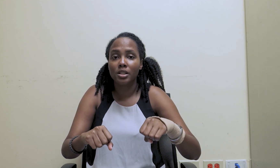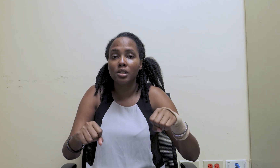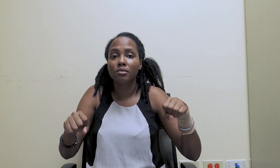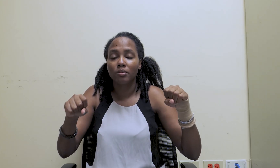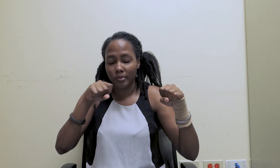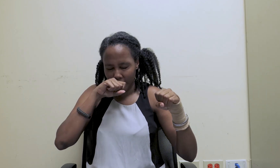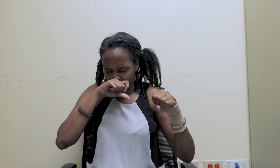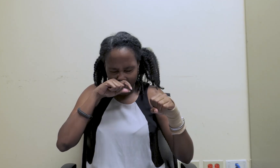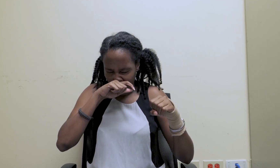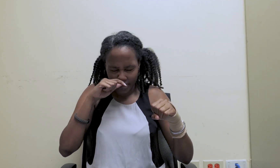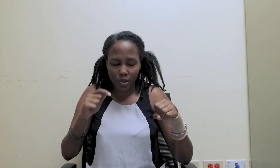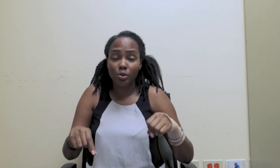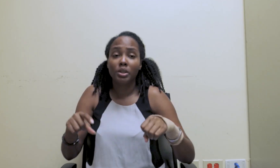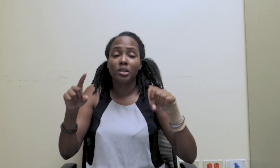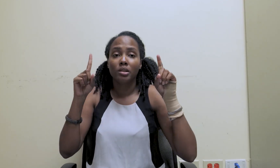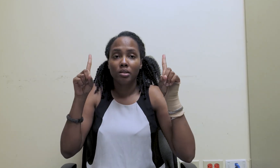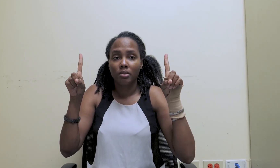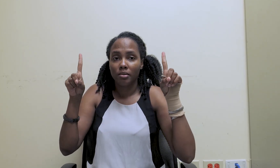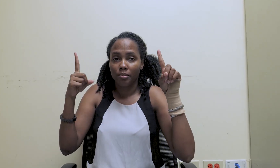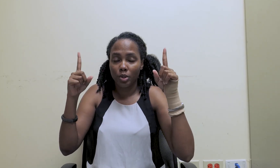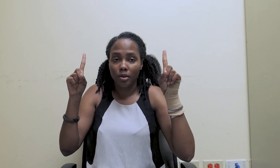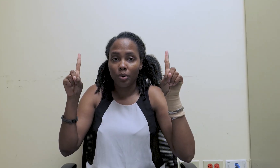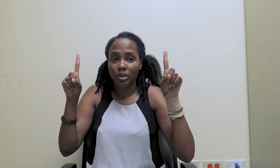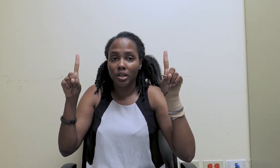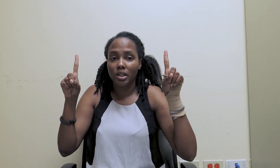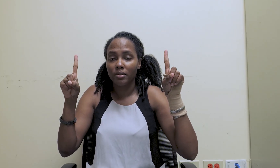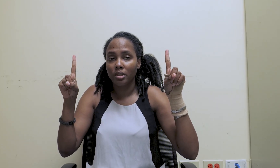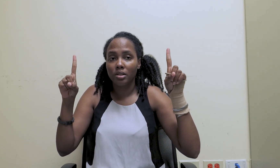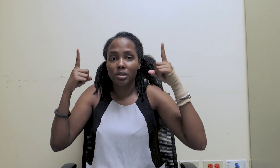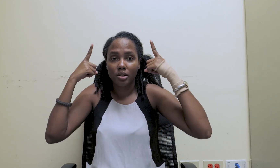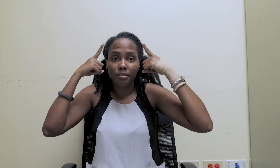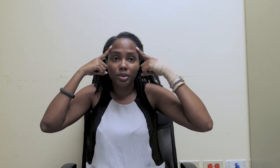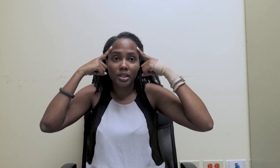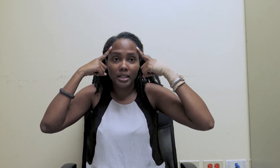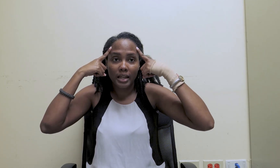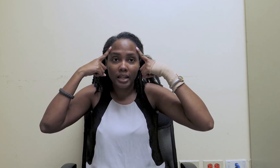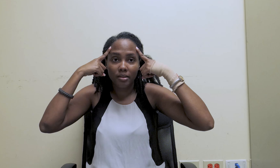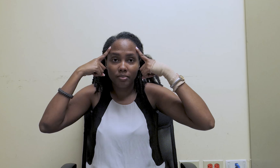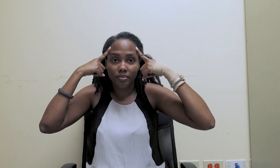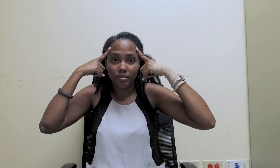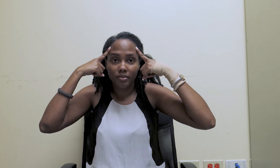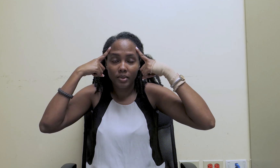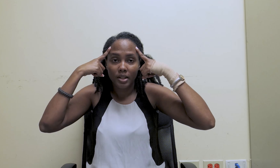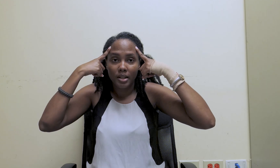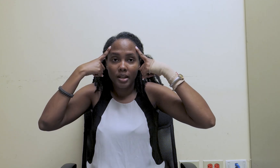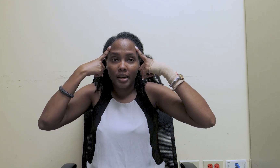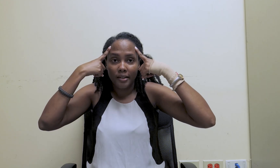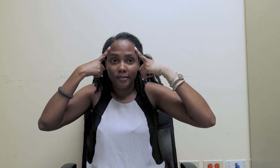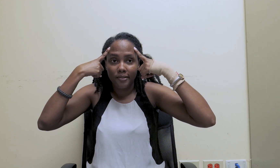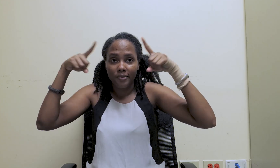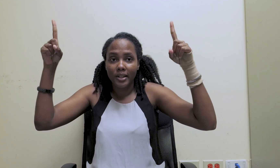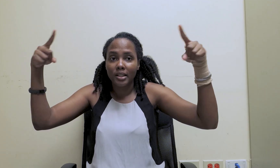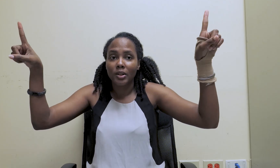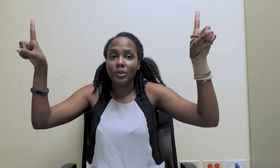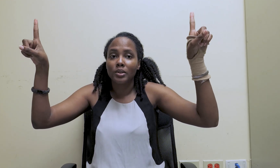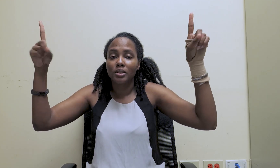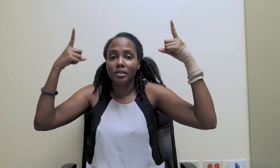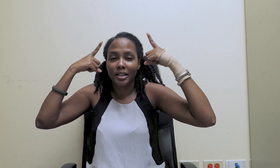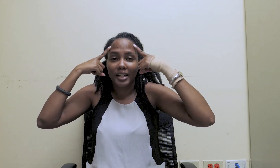achieve. Excuse me. Put up both index fingers. Put it at your head. And flick it out